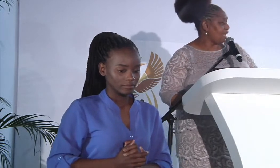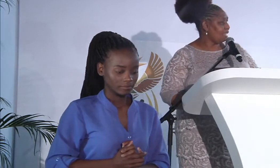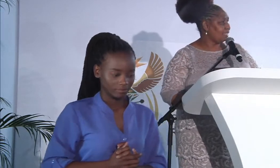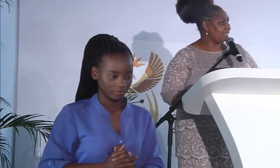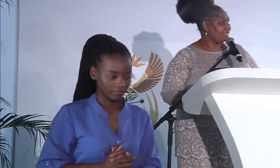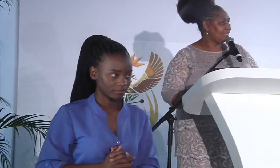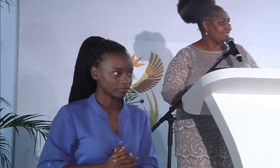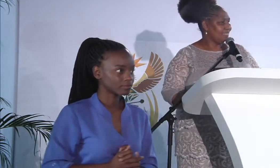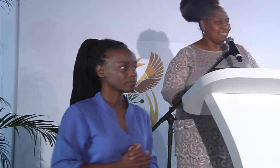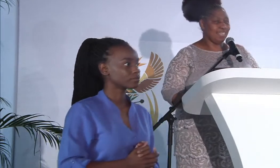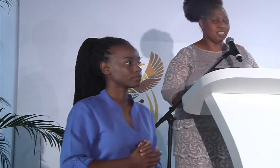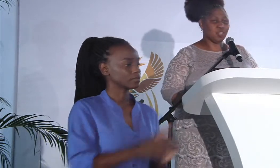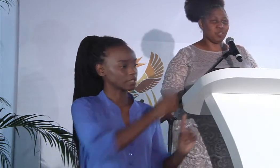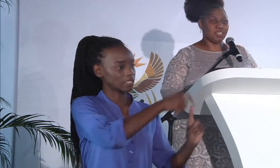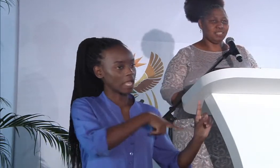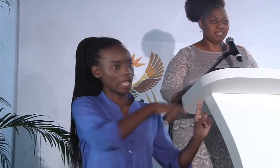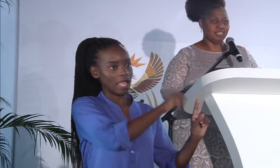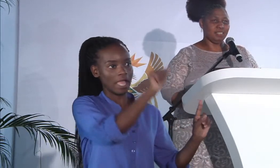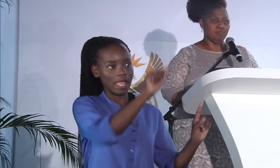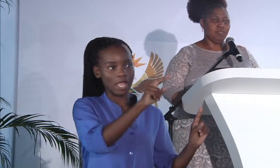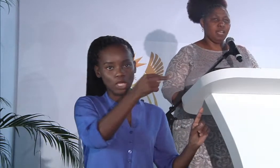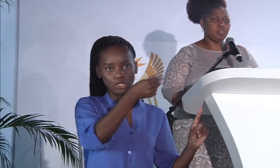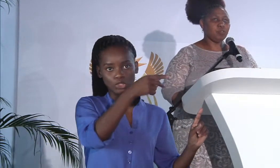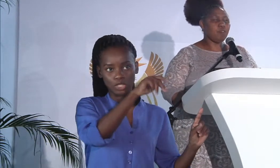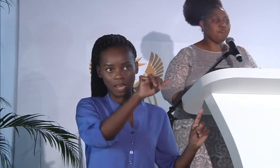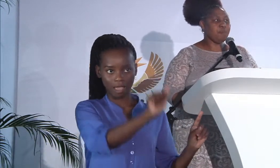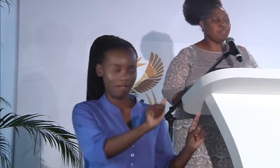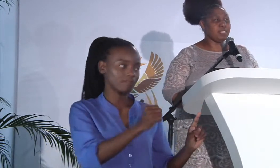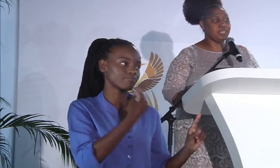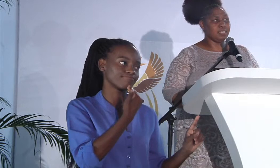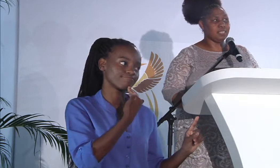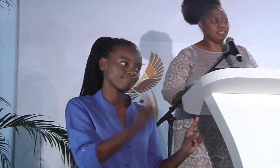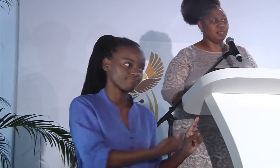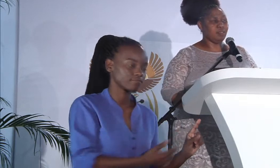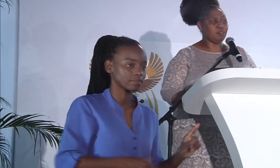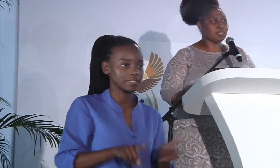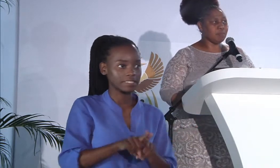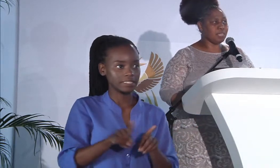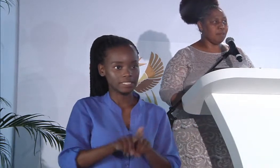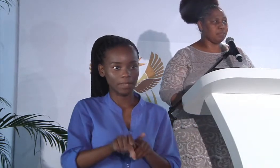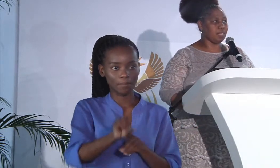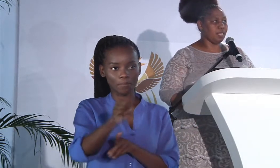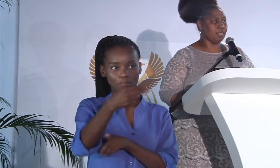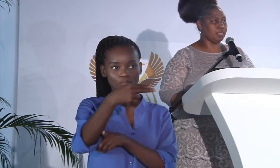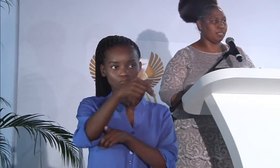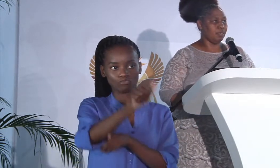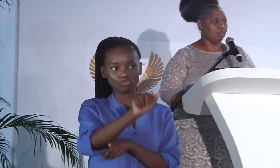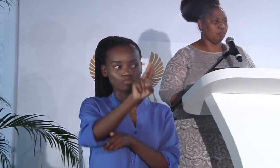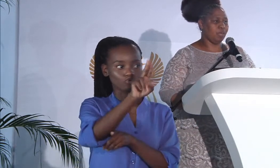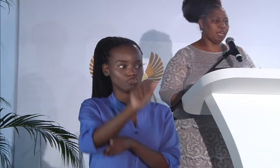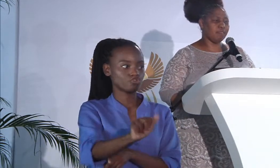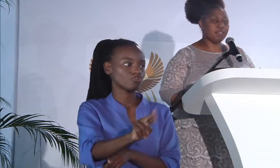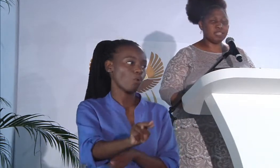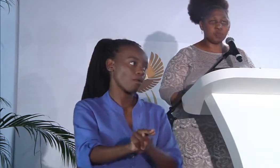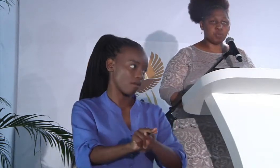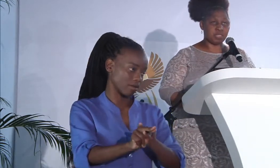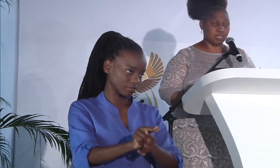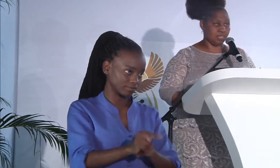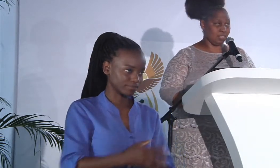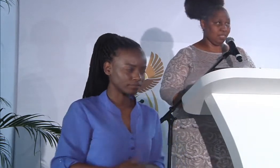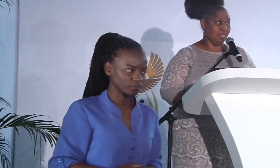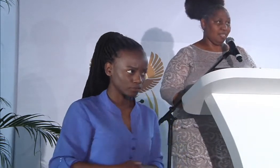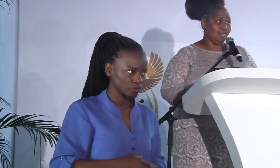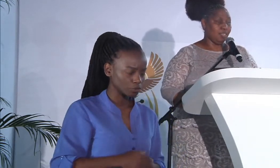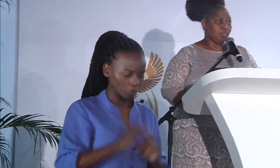Angela and Sean, and to confirm that, sometimes as we are given these